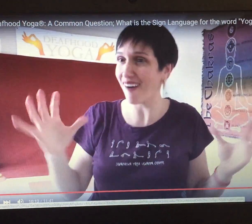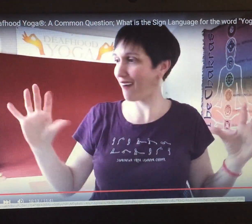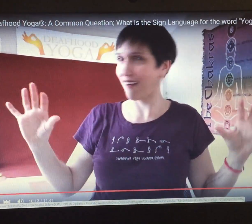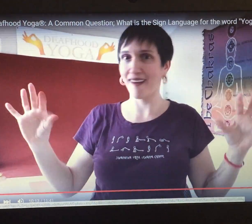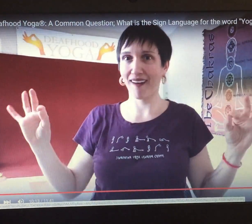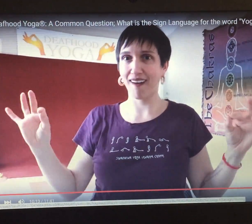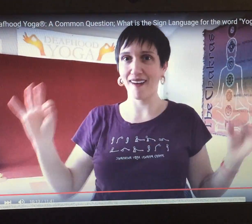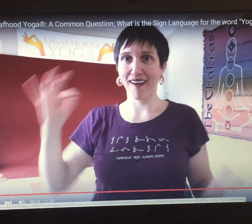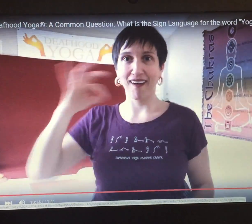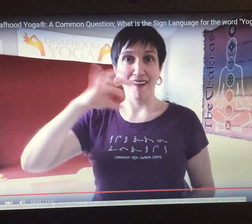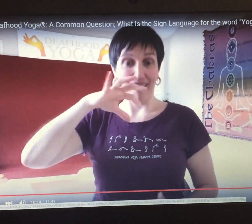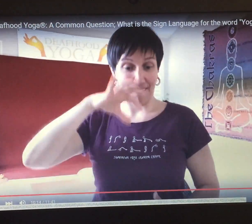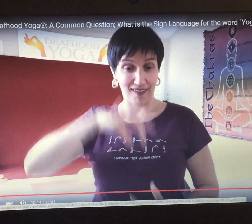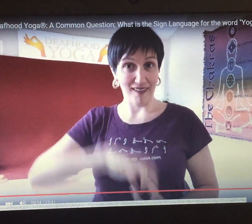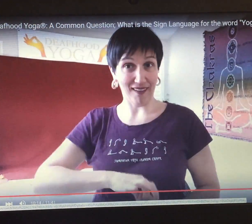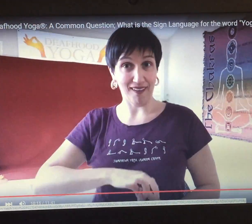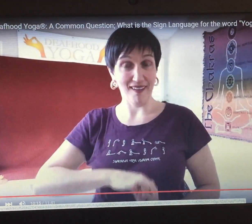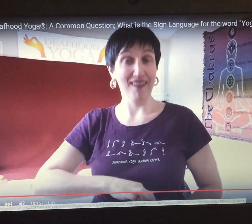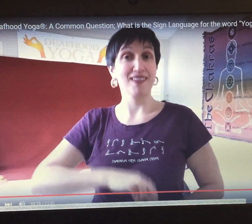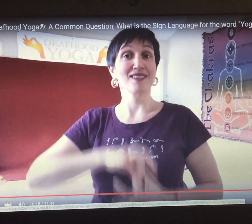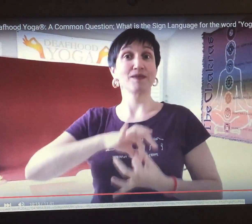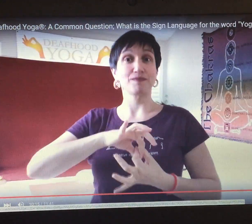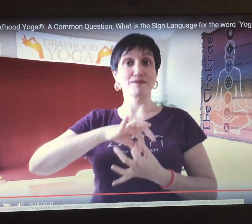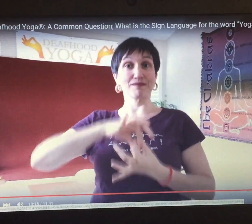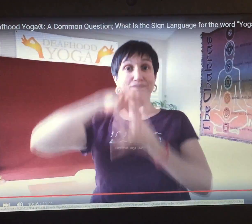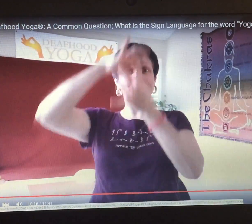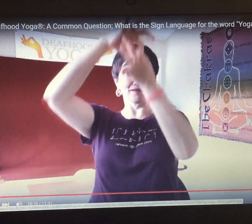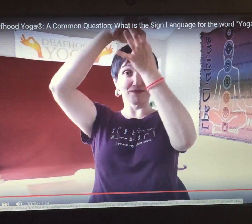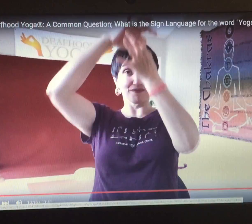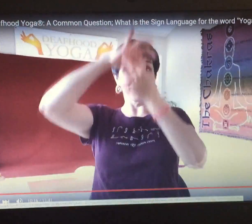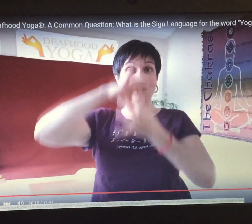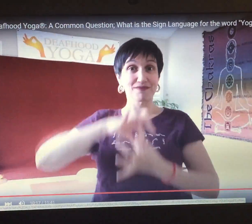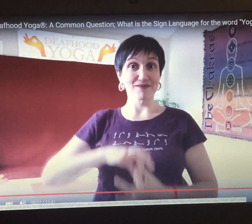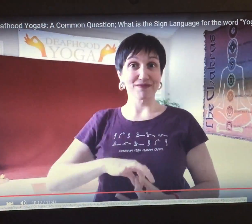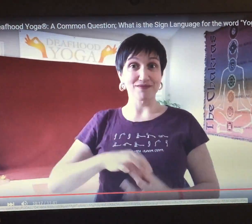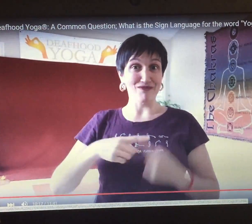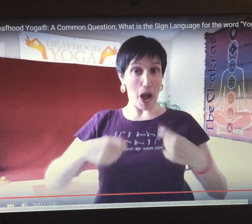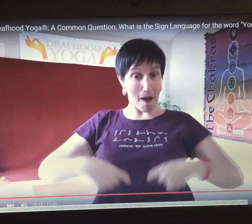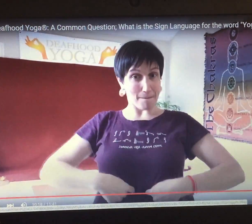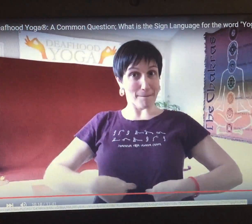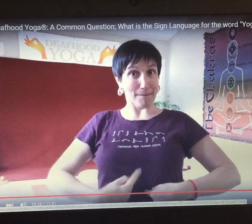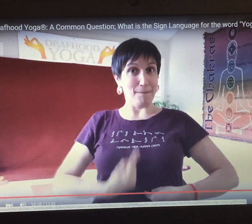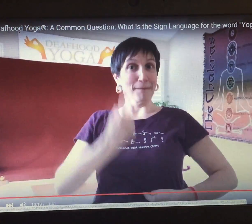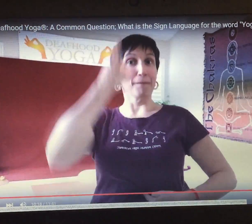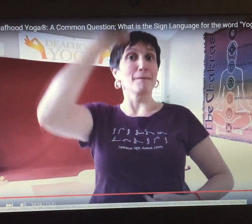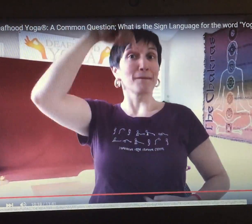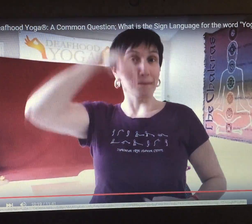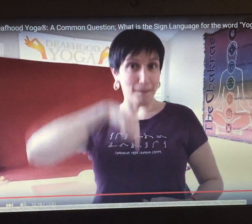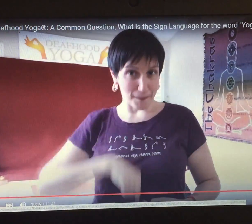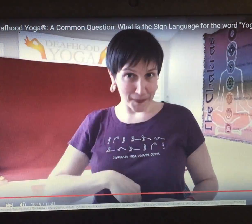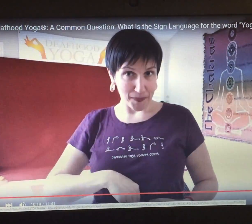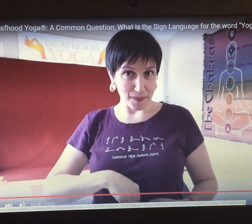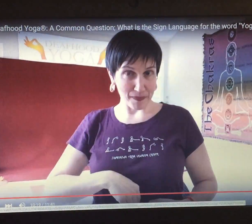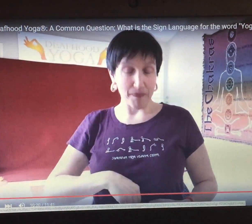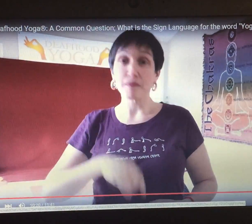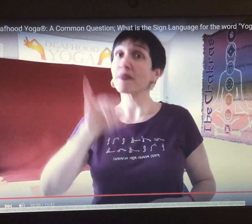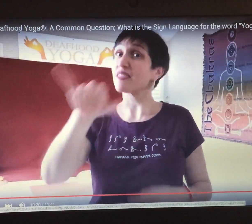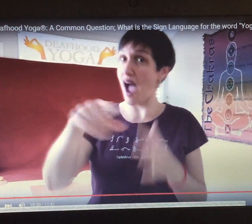So, closed fingers connected like this and moving in an up and down, down and up